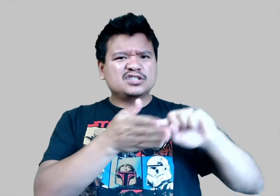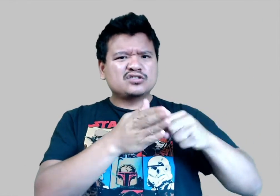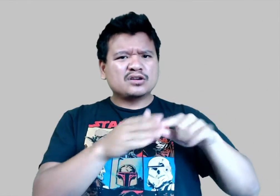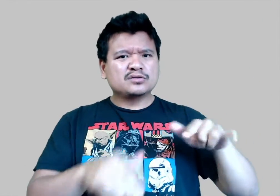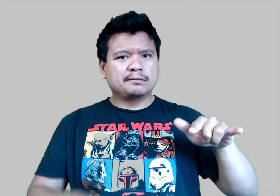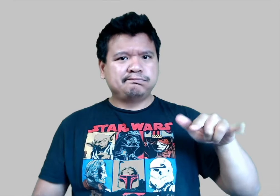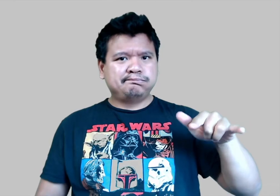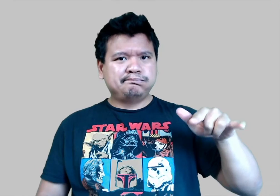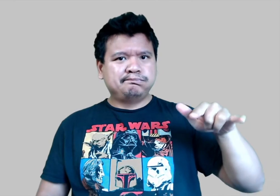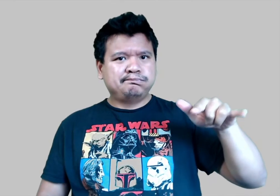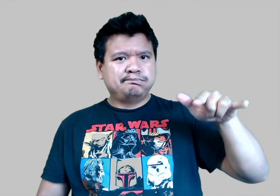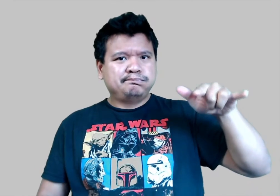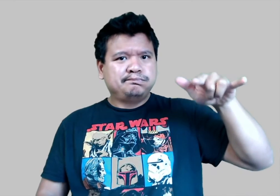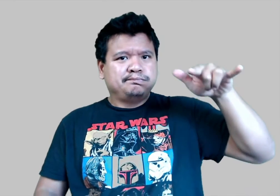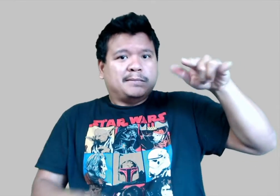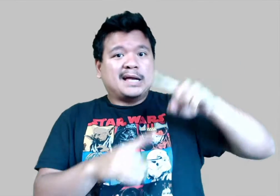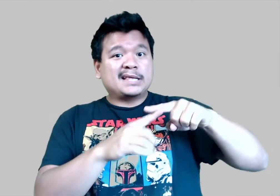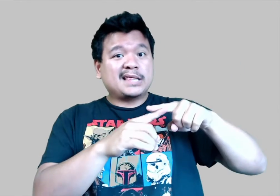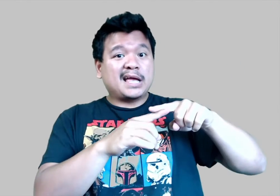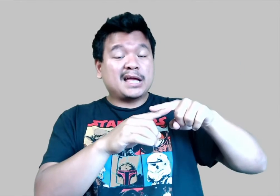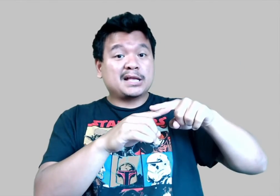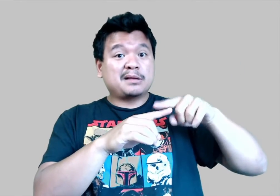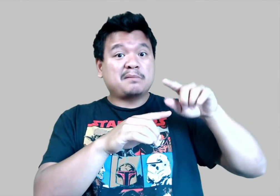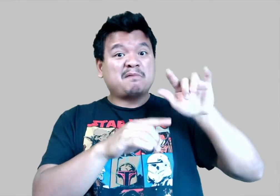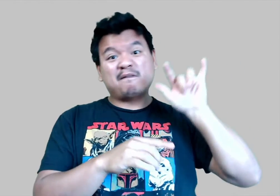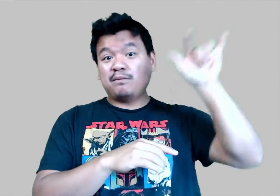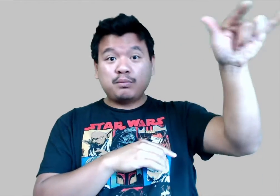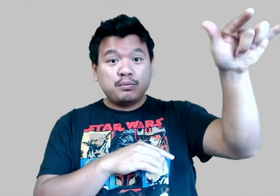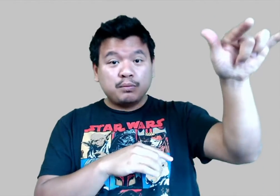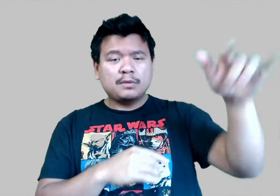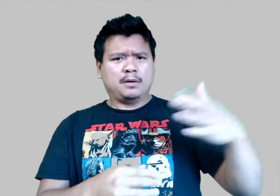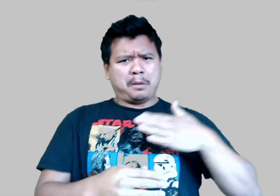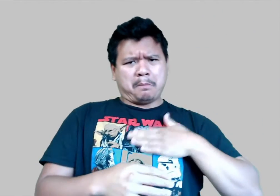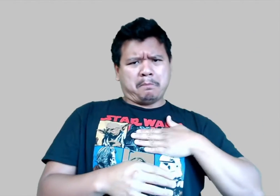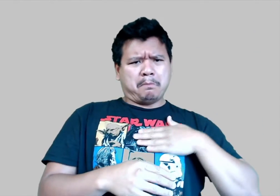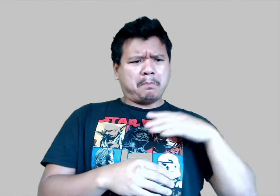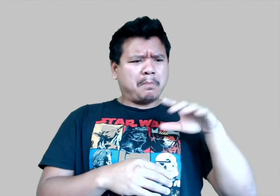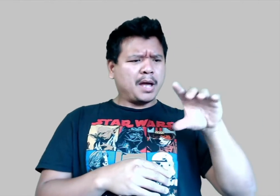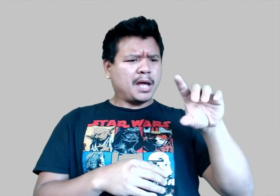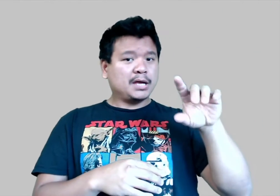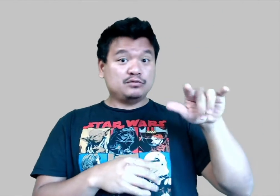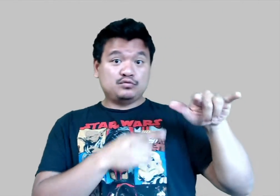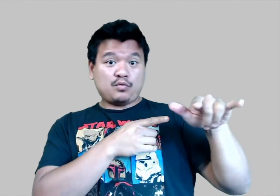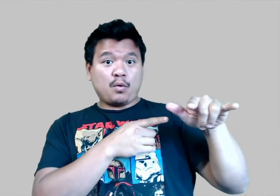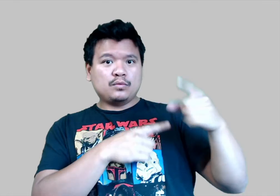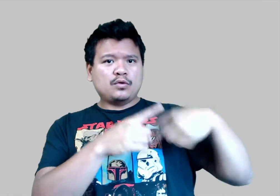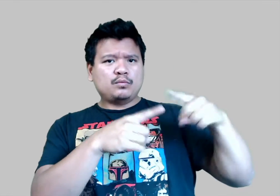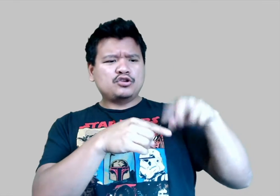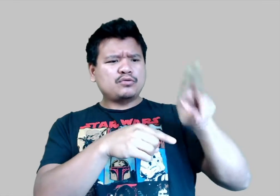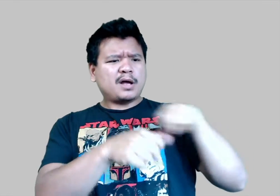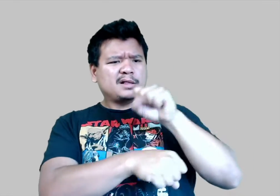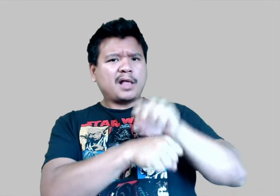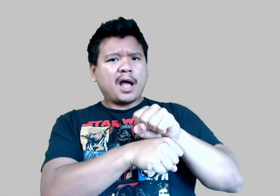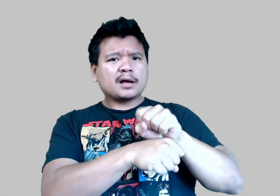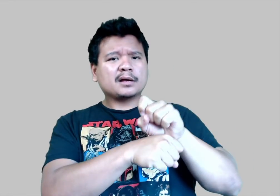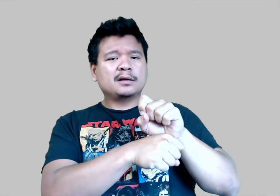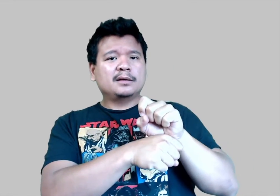drone takes off. Well, my particular unit, when it's unlocked, it hovers about 5 feet in the